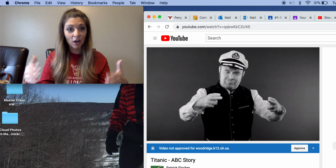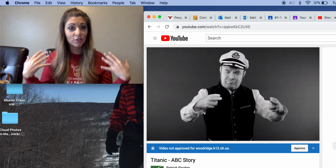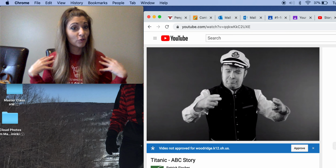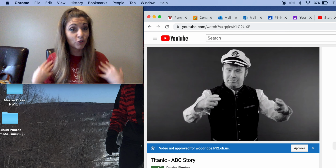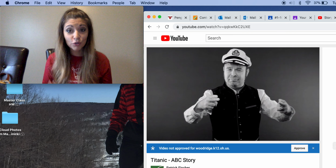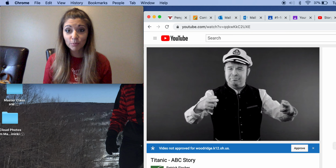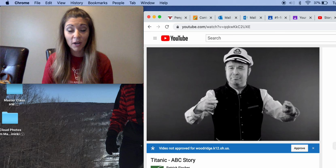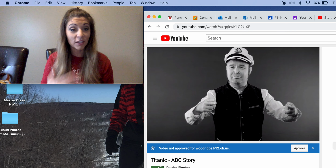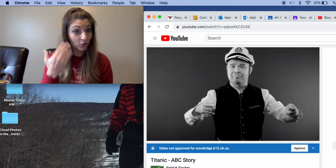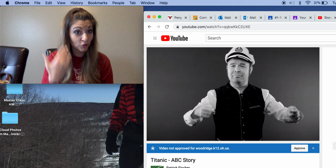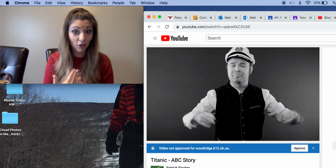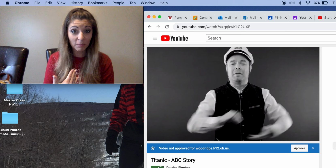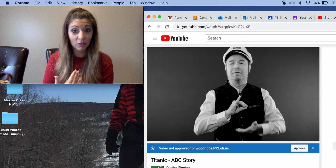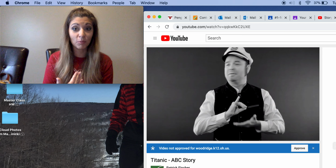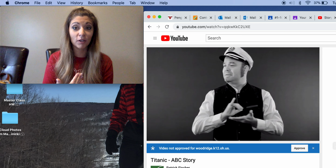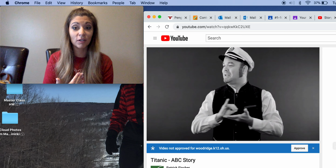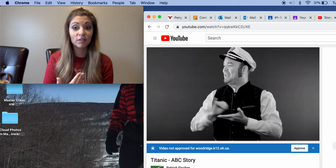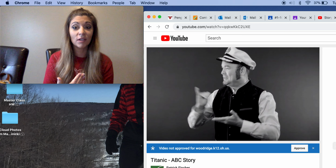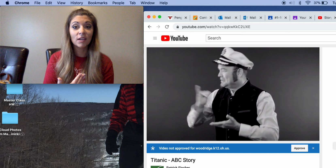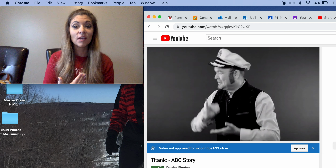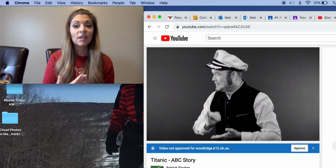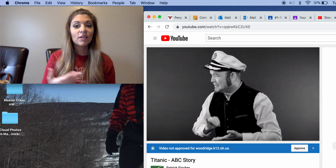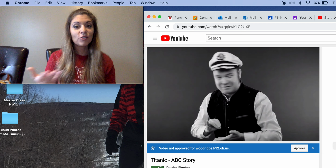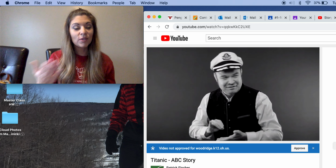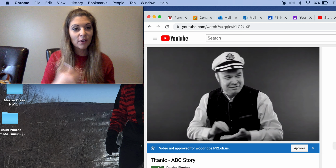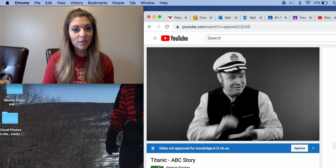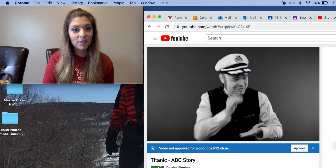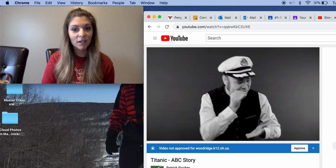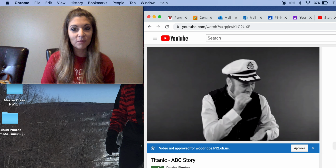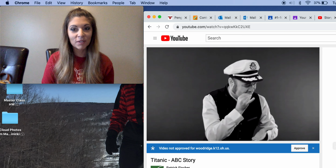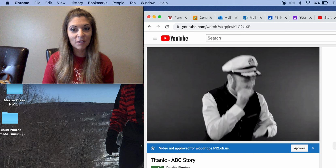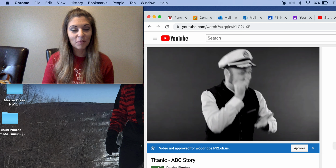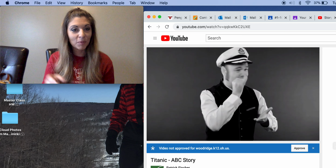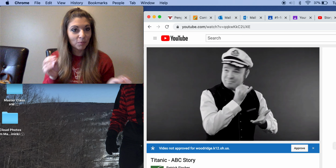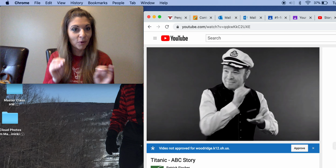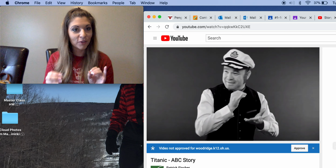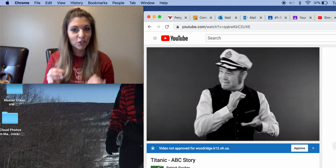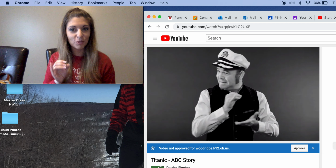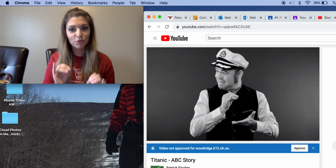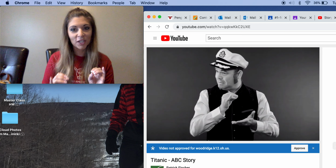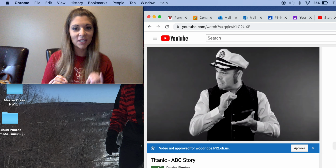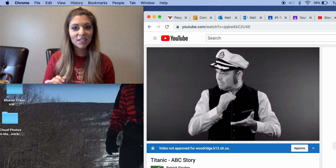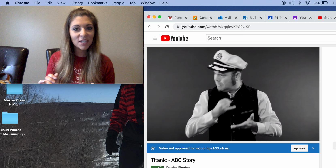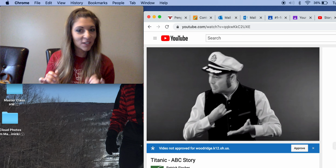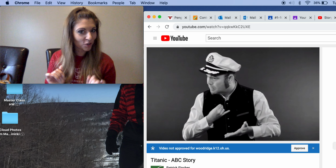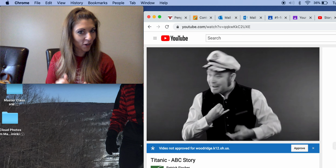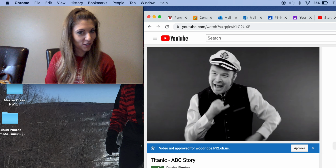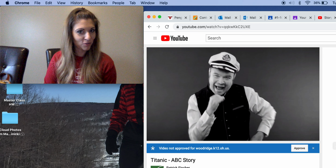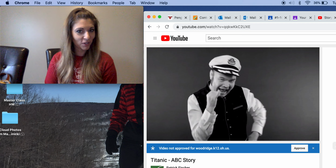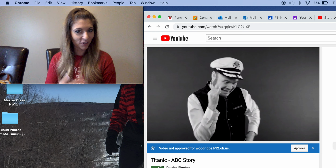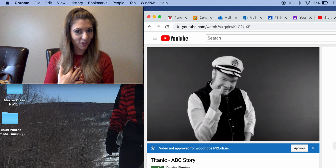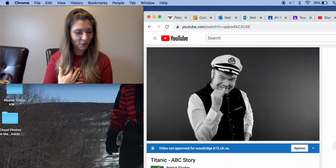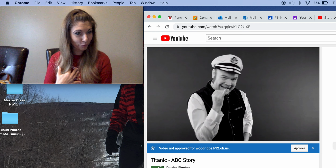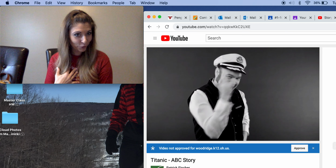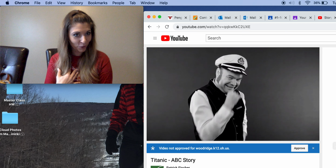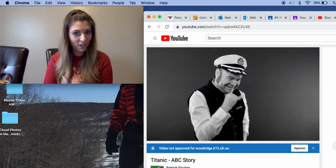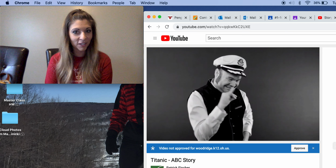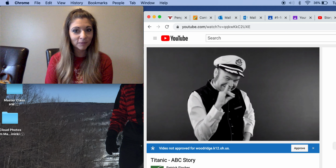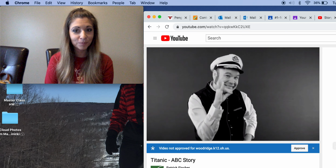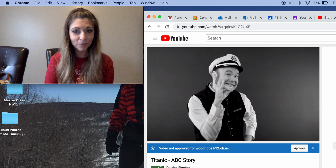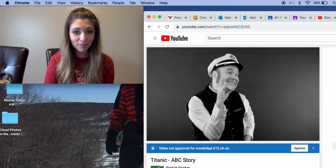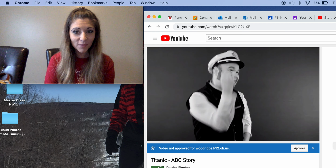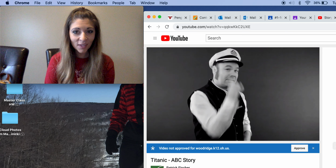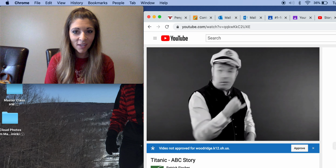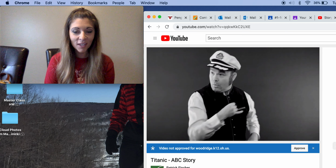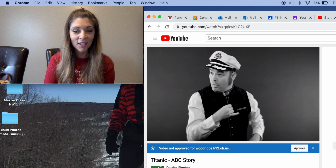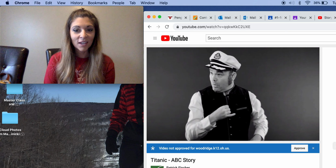how it rocks. So use your body, use your non-manual markers. So now he becomes people on the ship drinking tea and talking to each other, like flirting.